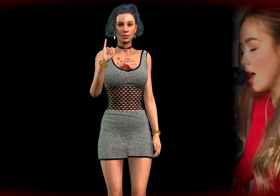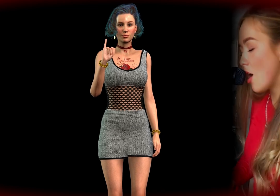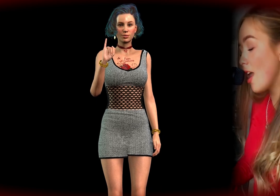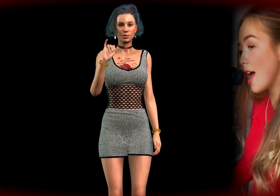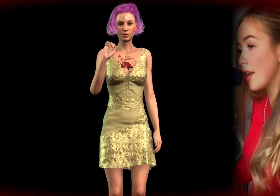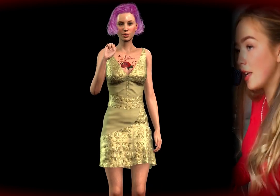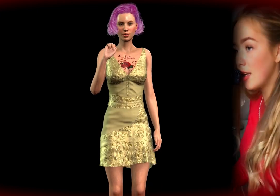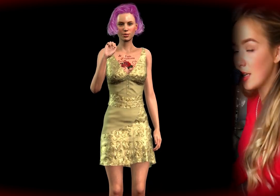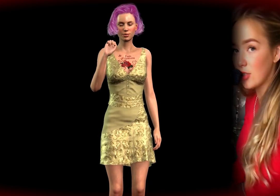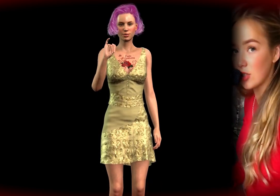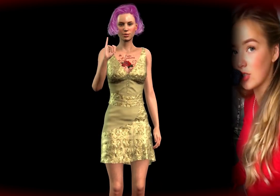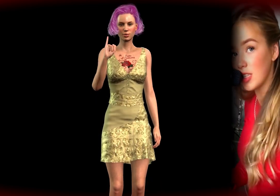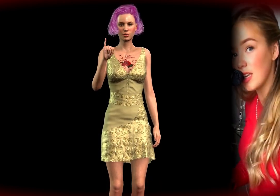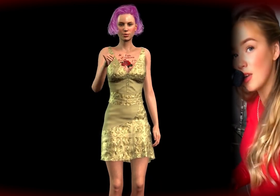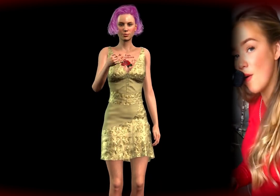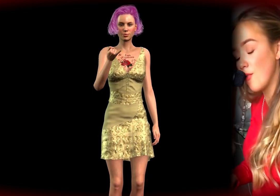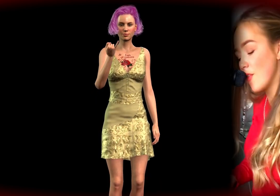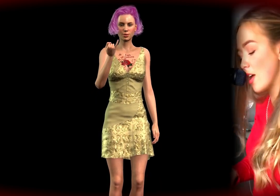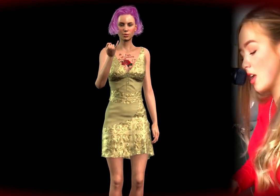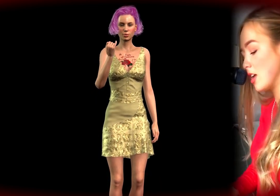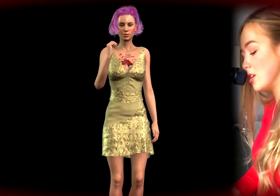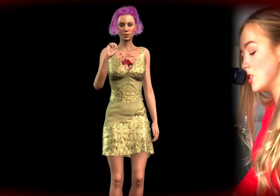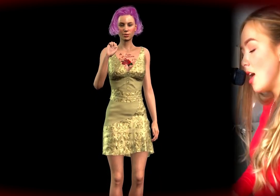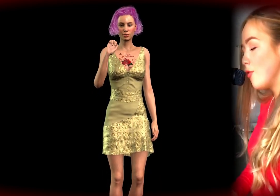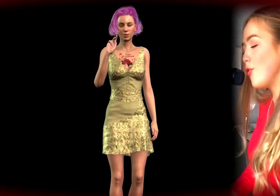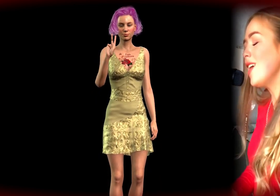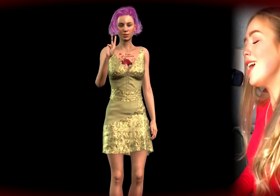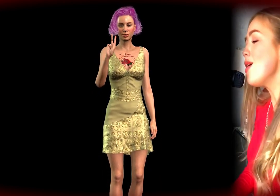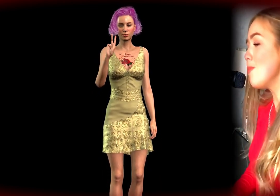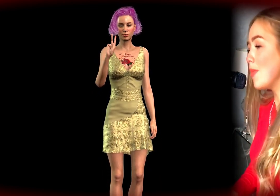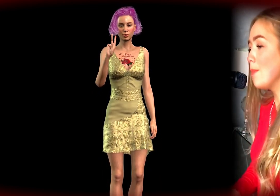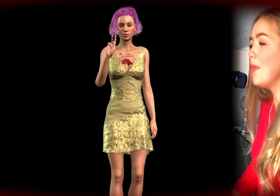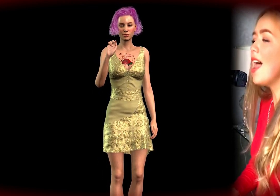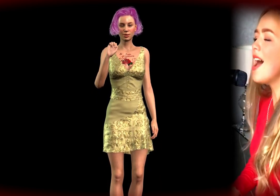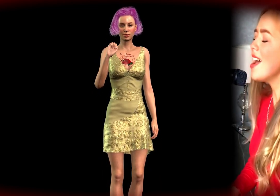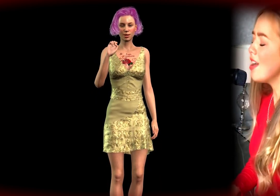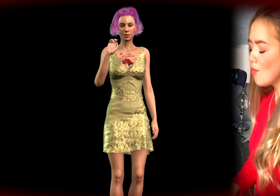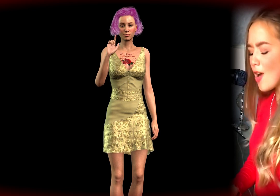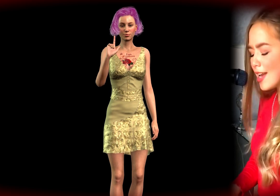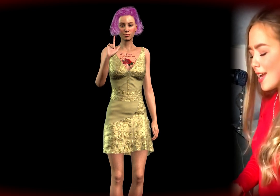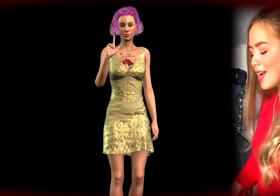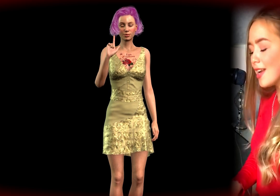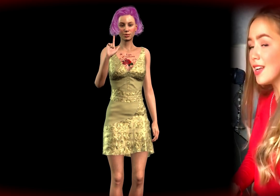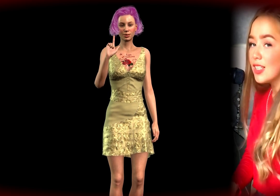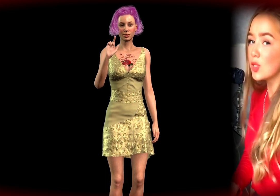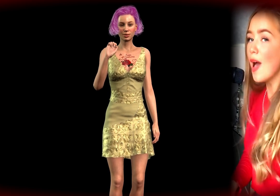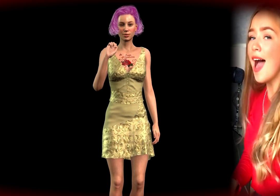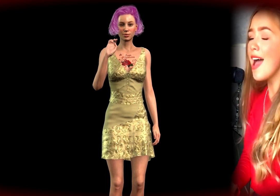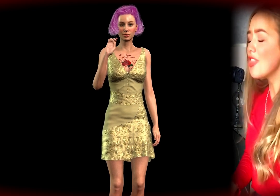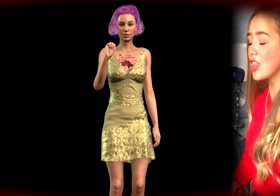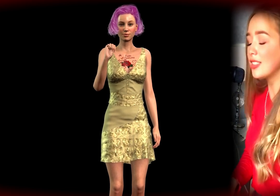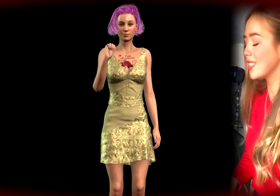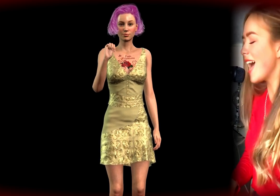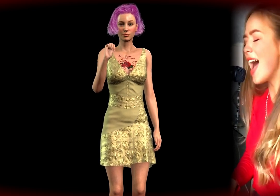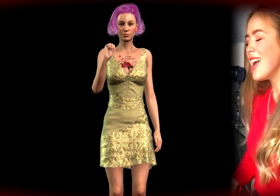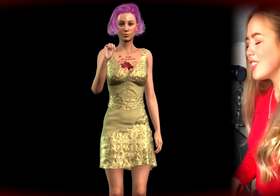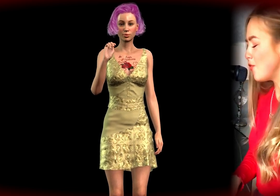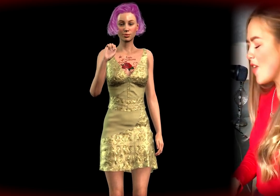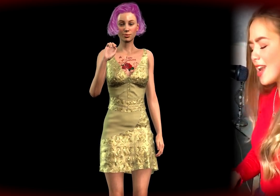animated in iClone. My voice was done in ReplicaStudios.com. Stay healthy and safe. Goodbye.